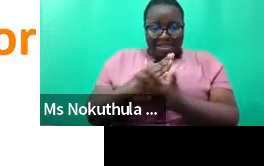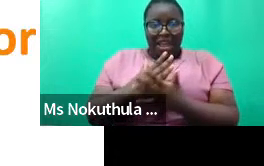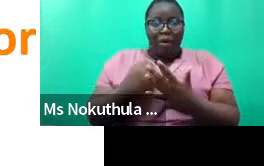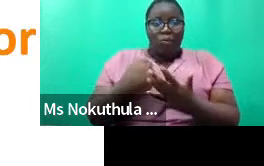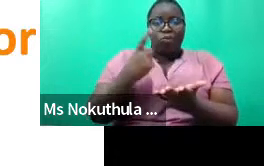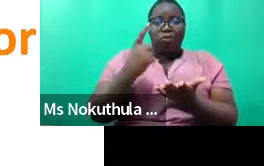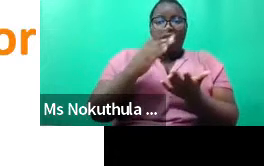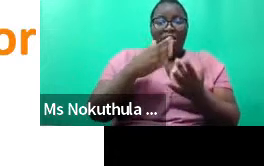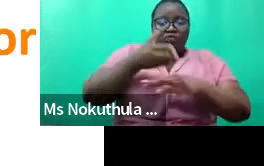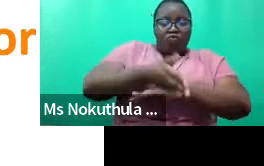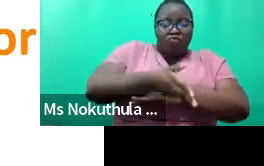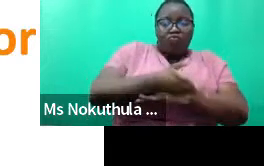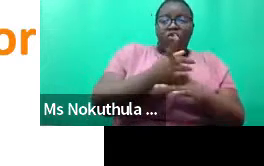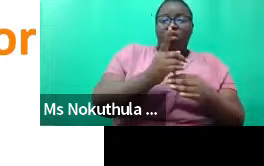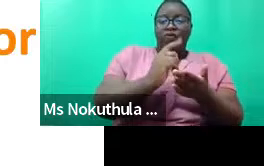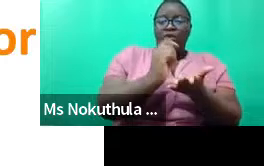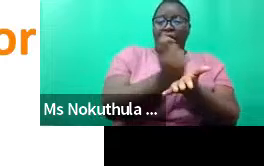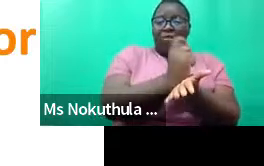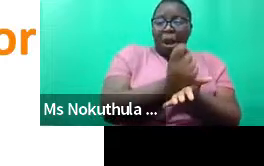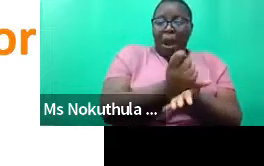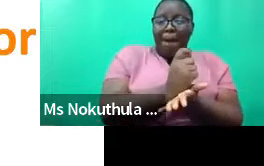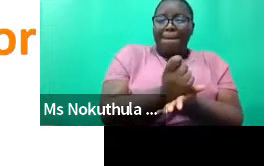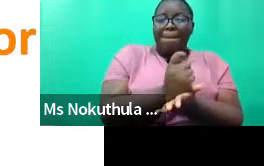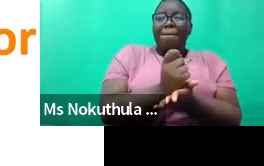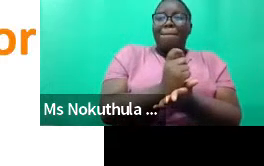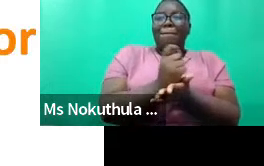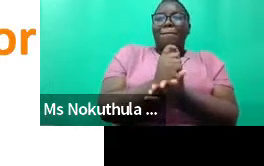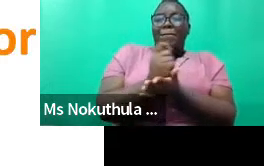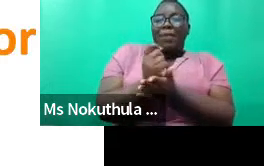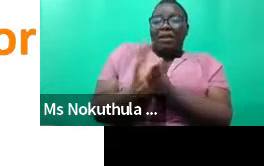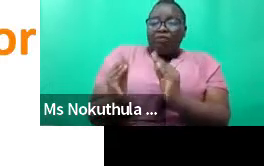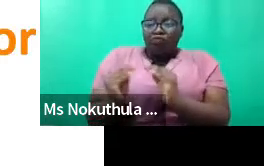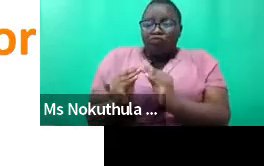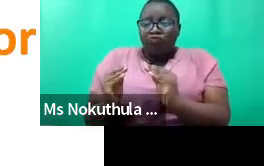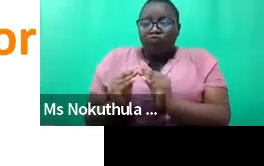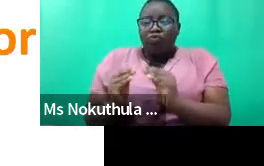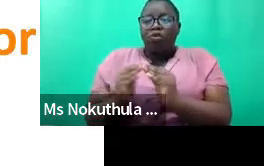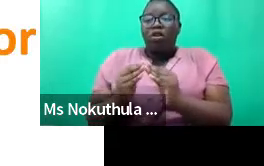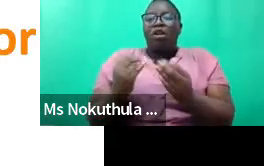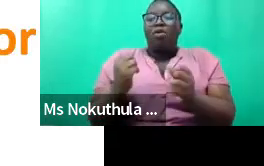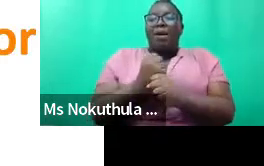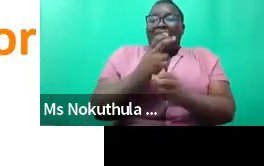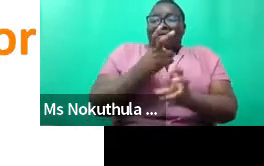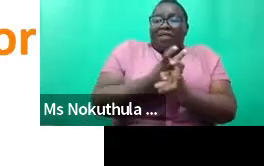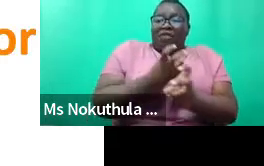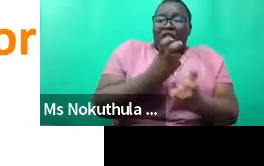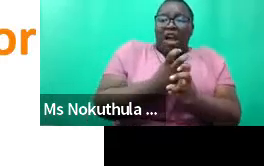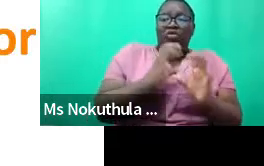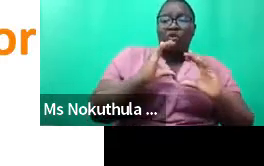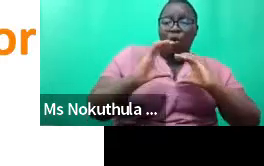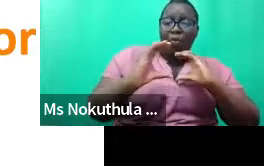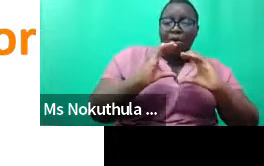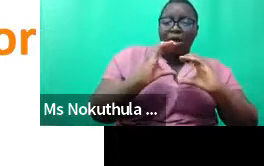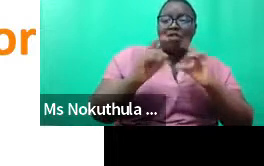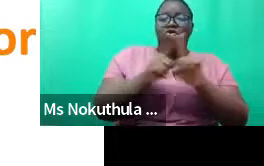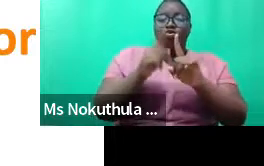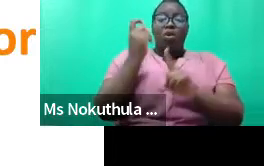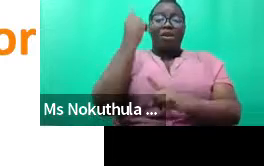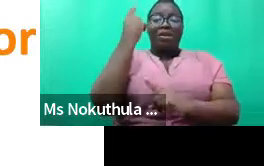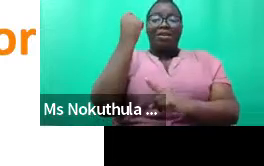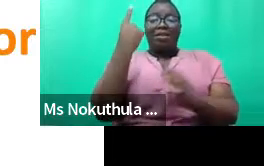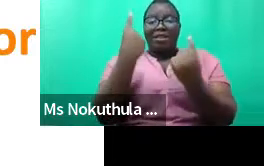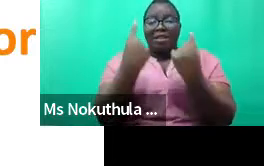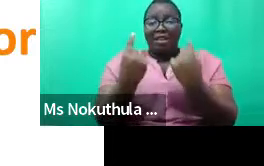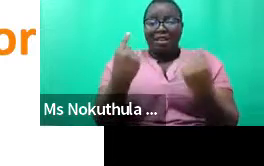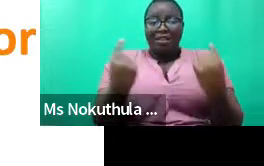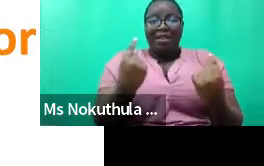which makes it difficult for the counselor and the client to communicate and understand with each other. Even though some universities supported students